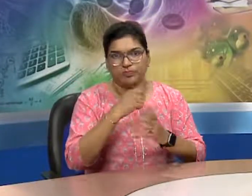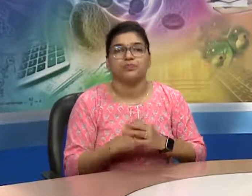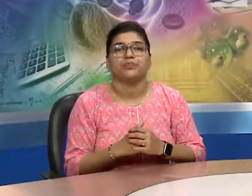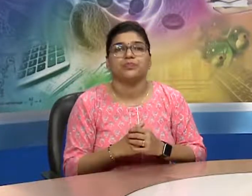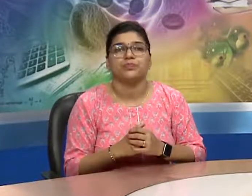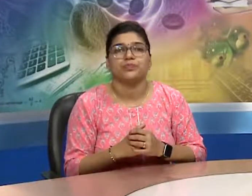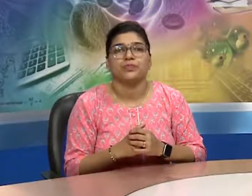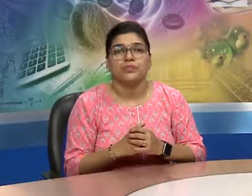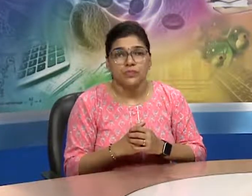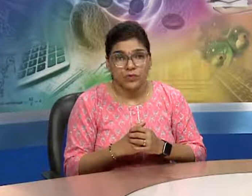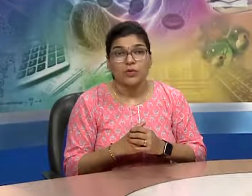1869.